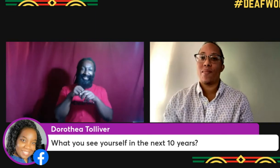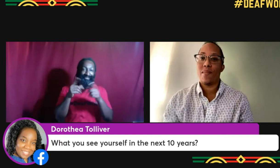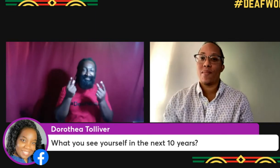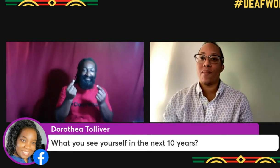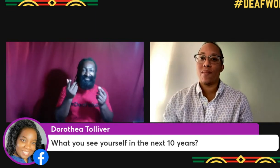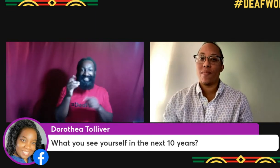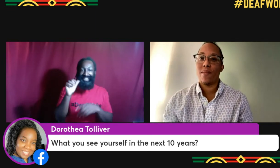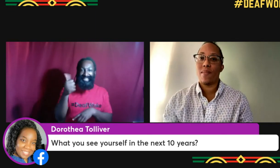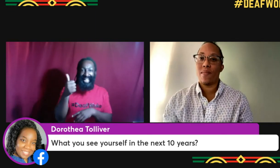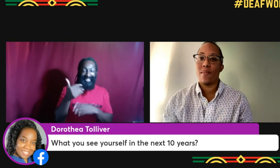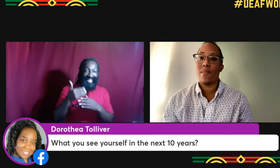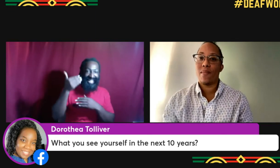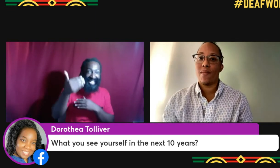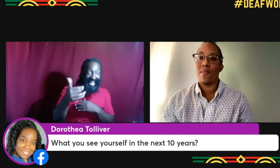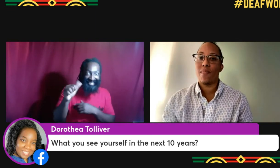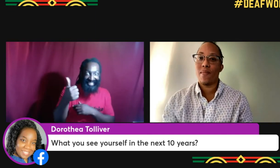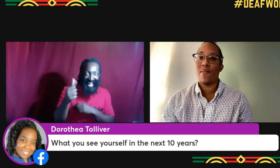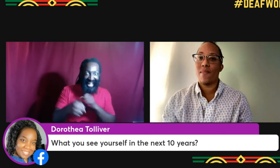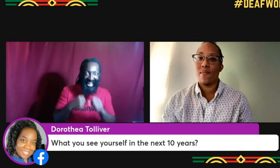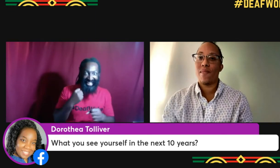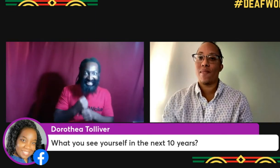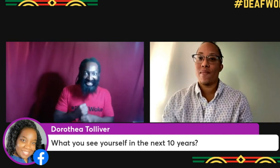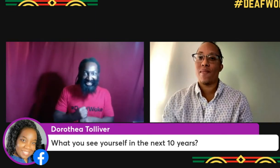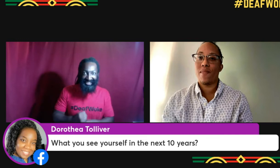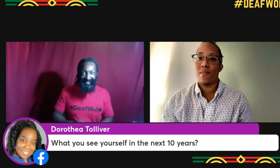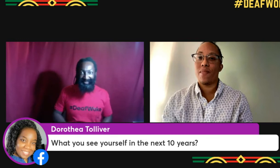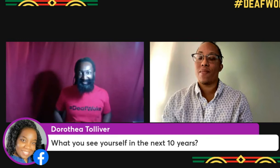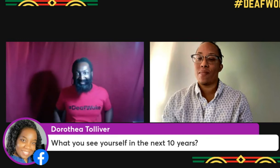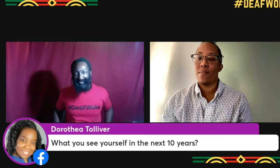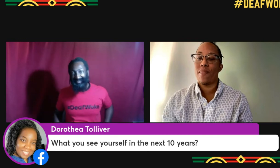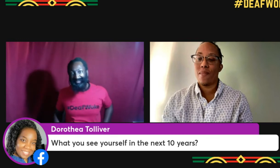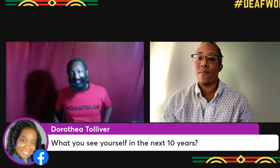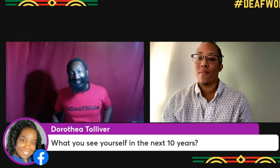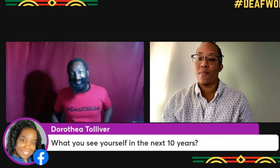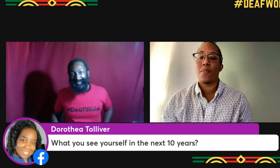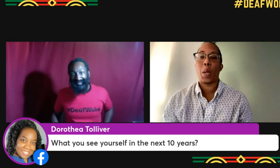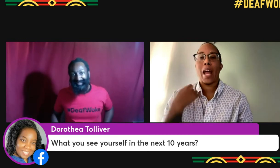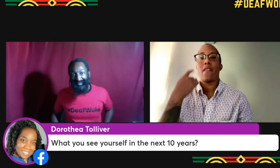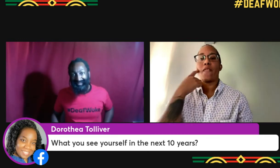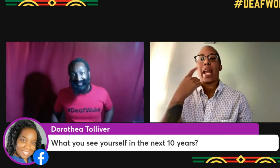Where do you see yourself in the next 10 years? Ooh.